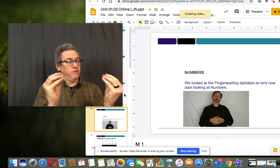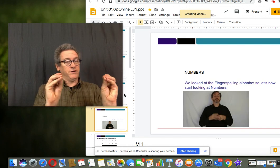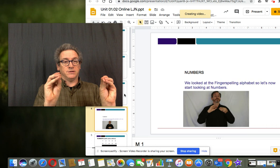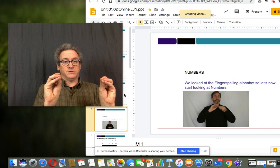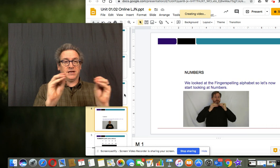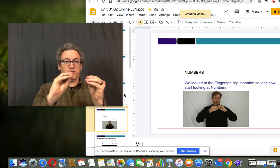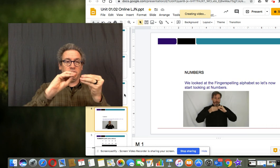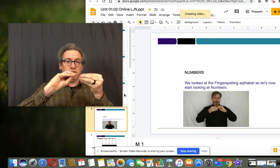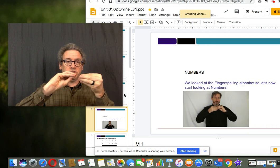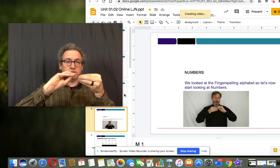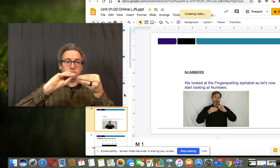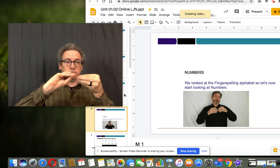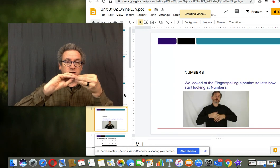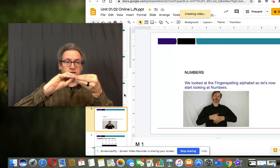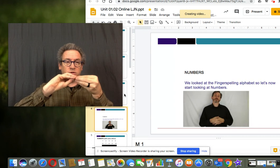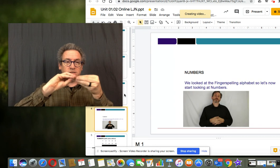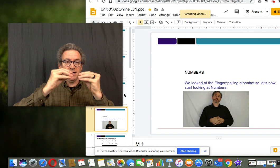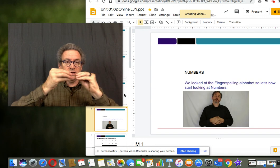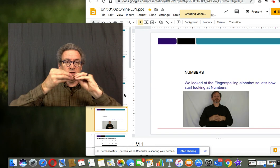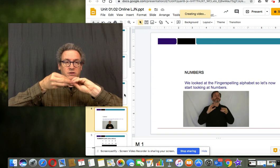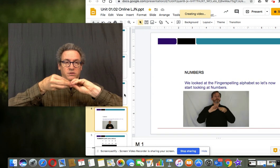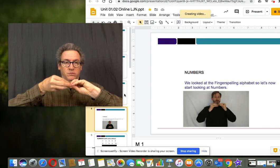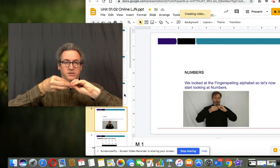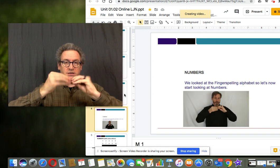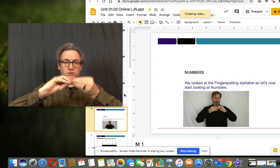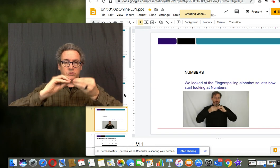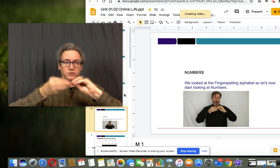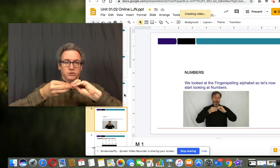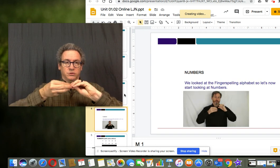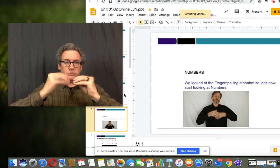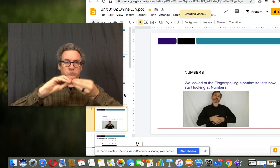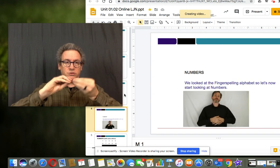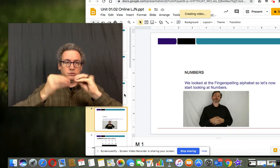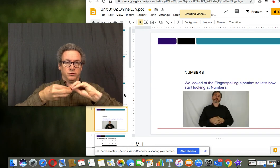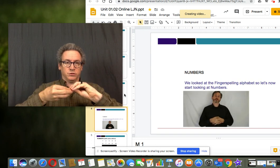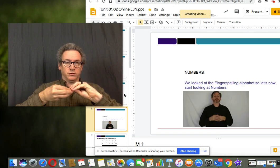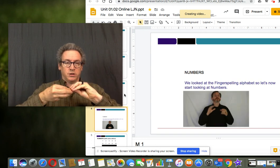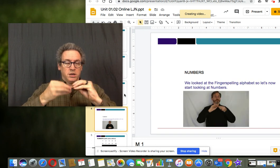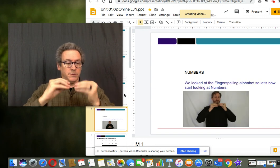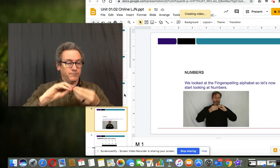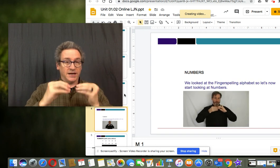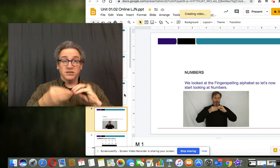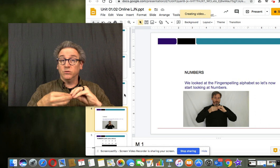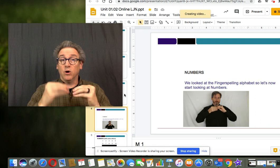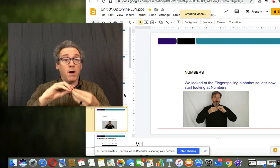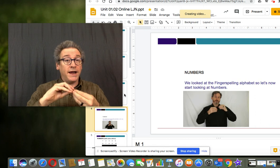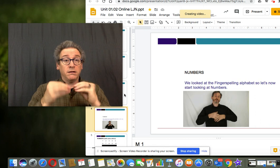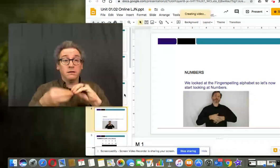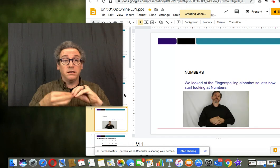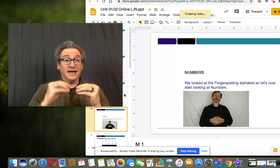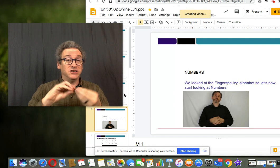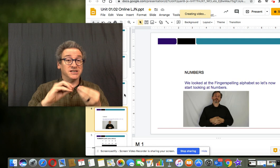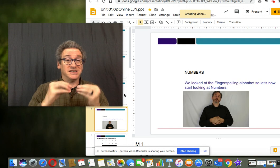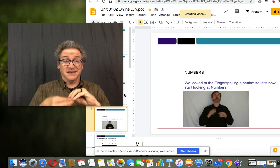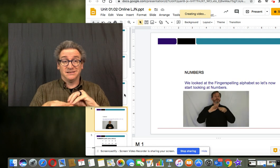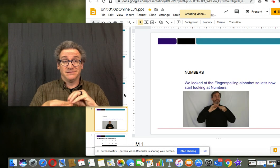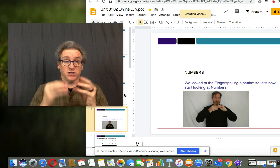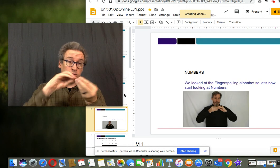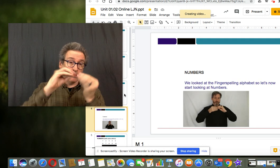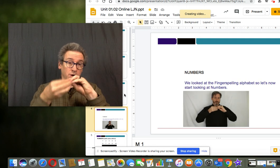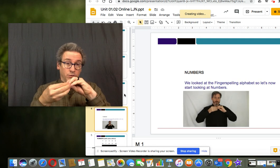all the fingertips together, and you just touch it one side, chunk, chunk, chunk, chunk. I don't know why, it just